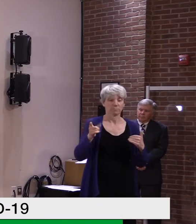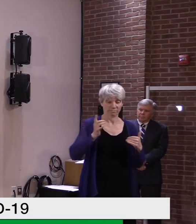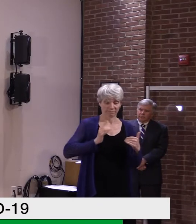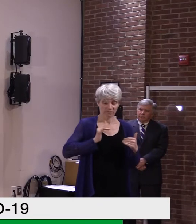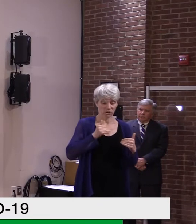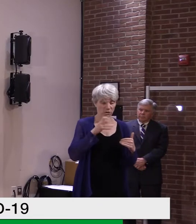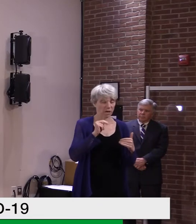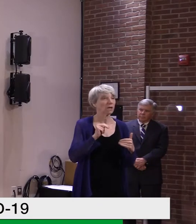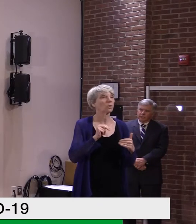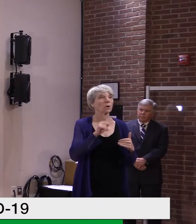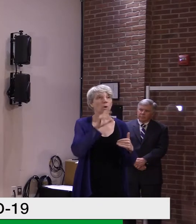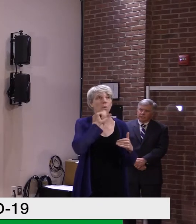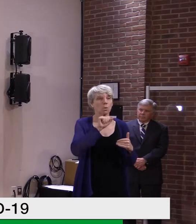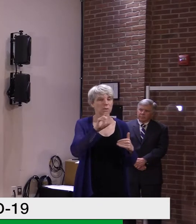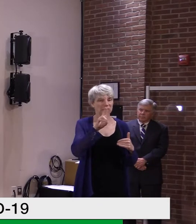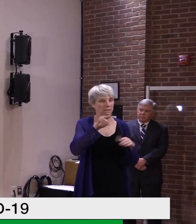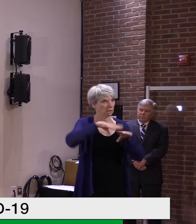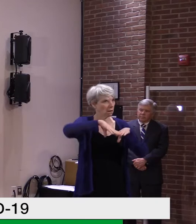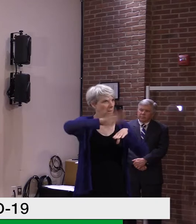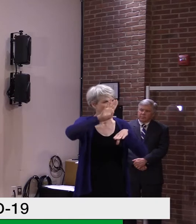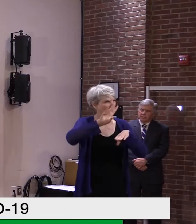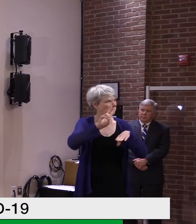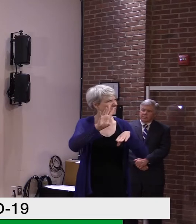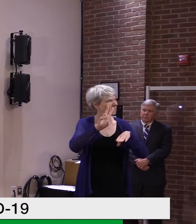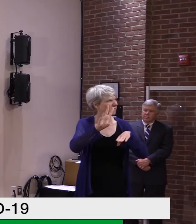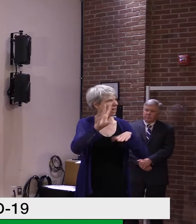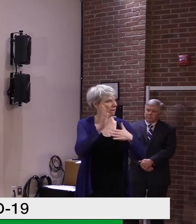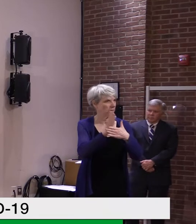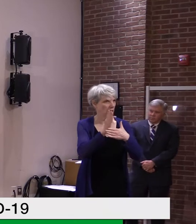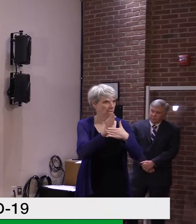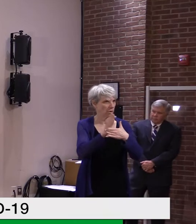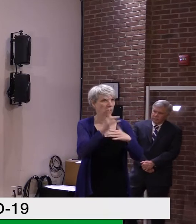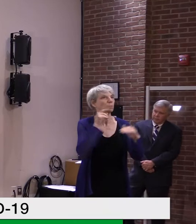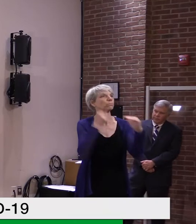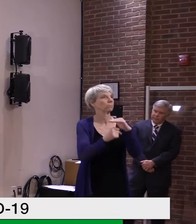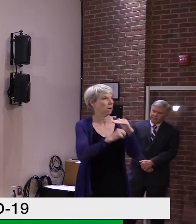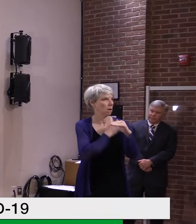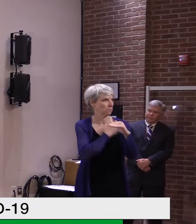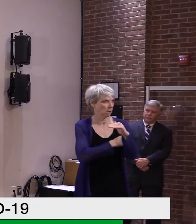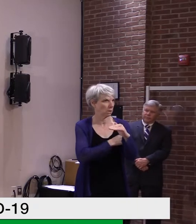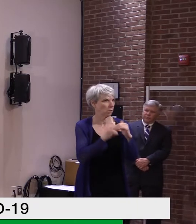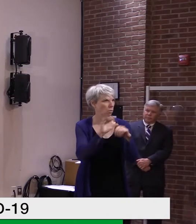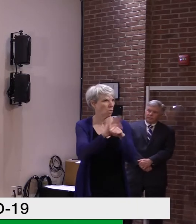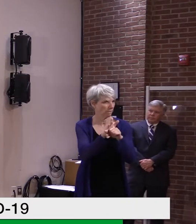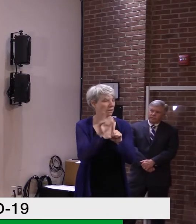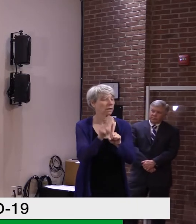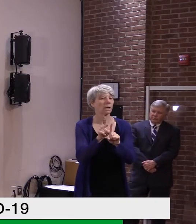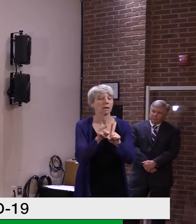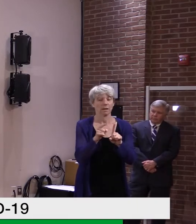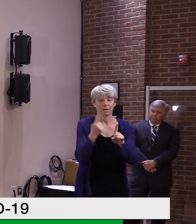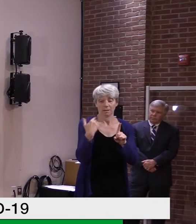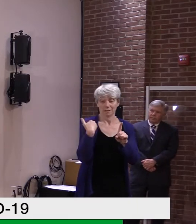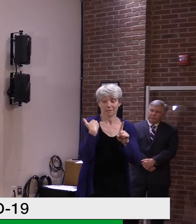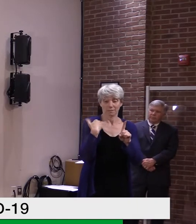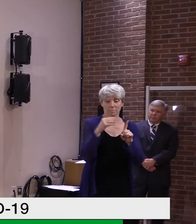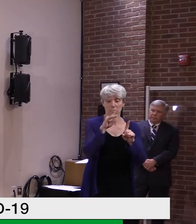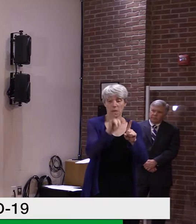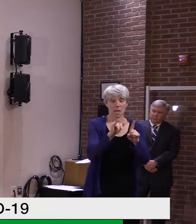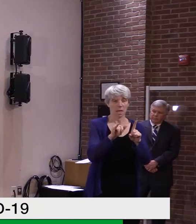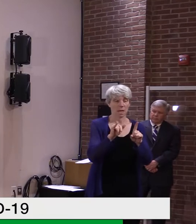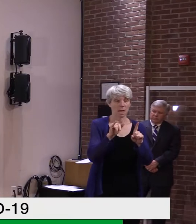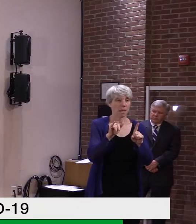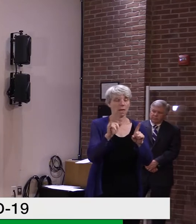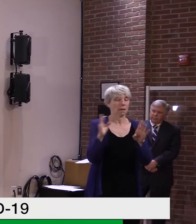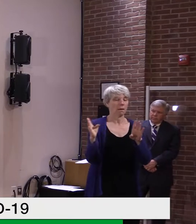was well above 60 years old. It was like 65 years old was the average age. Last month, it got down to like